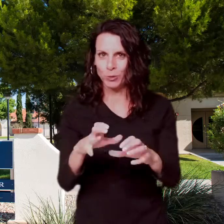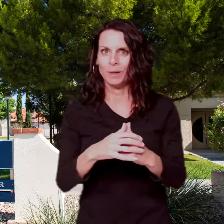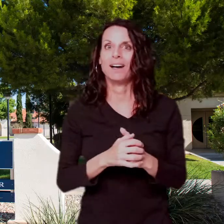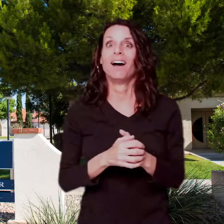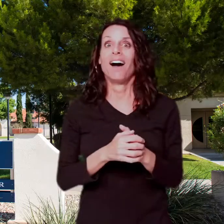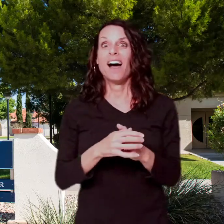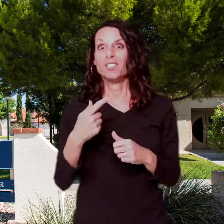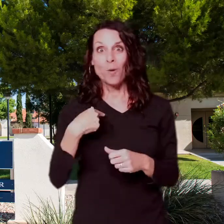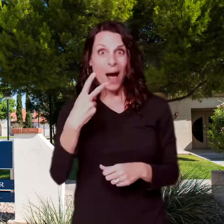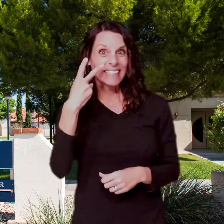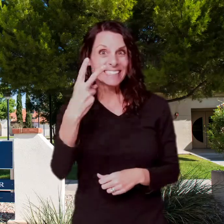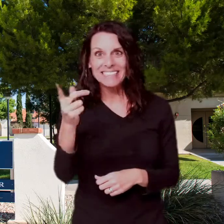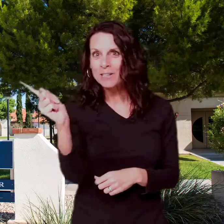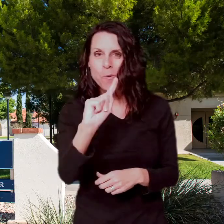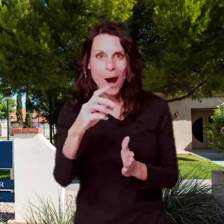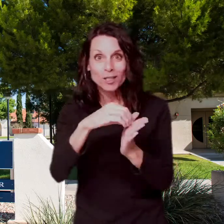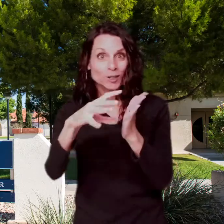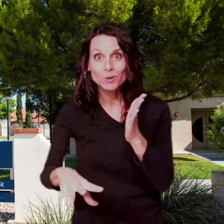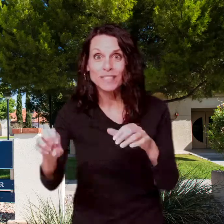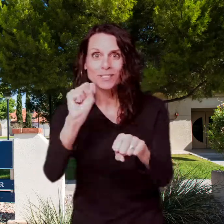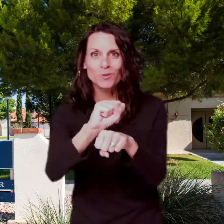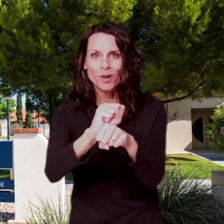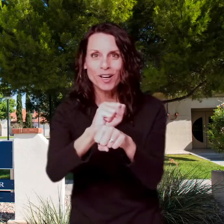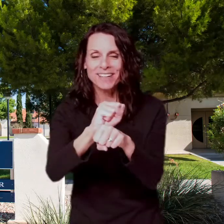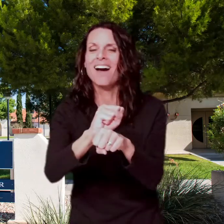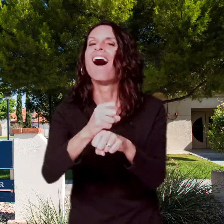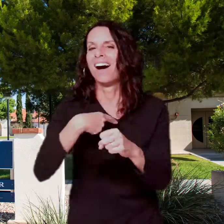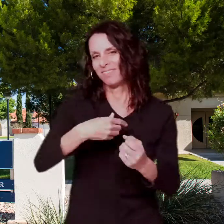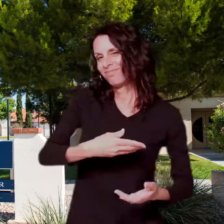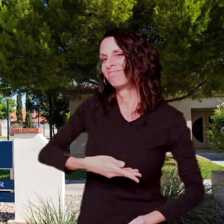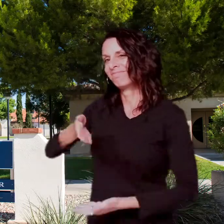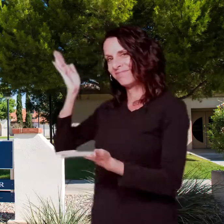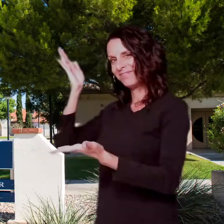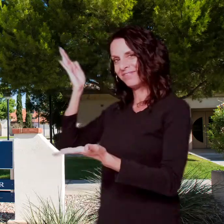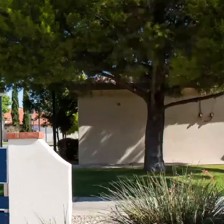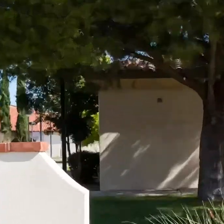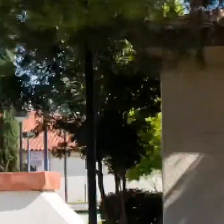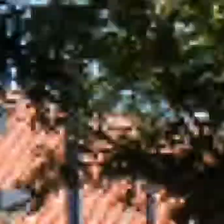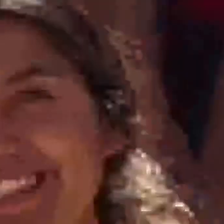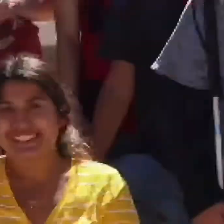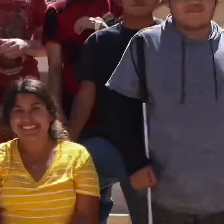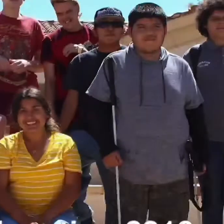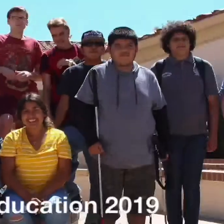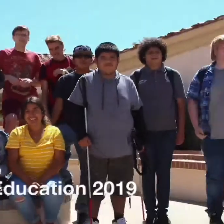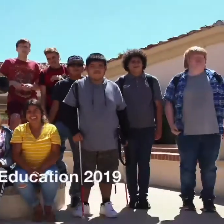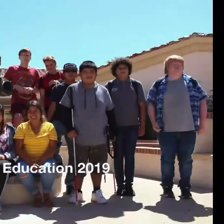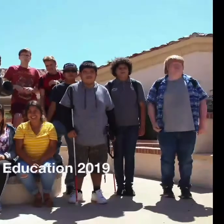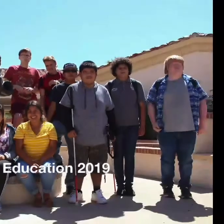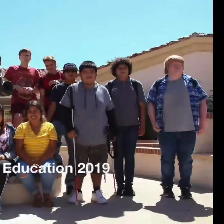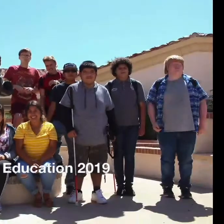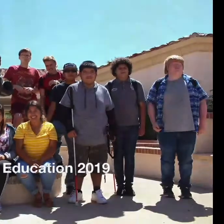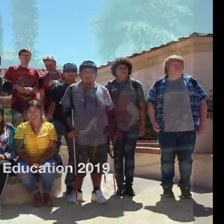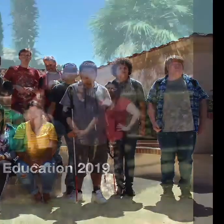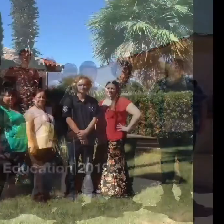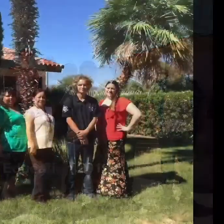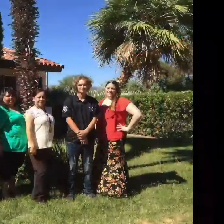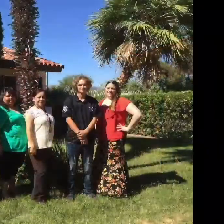do. So let's see where students work. Work education students standing in the middle of high school. Wiley